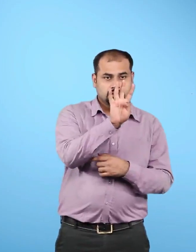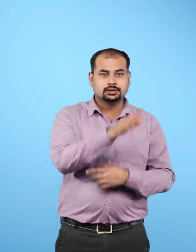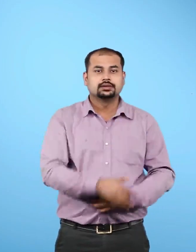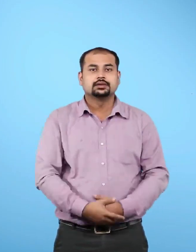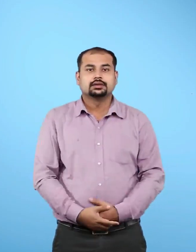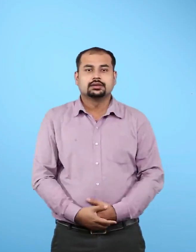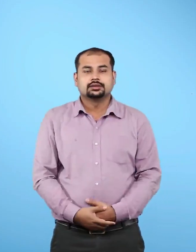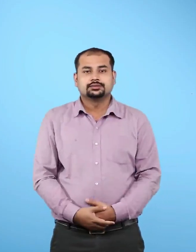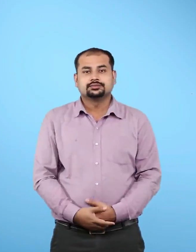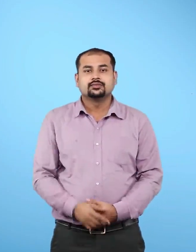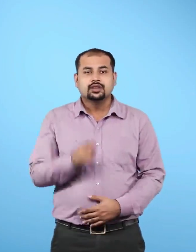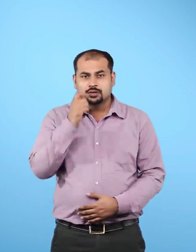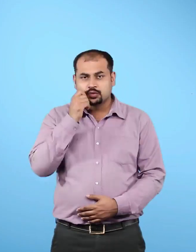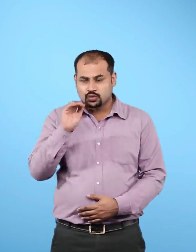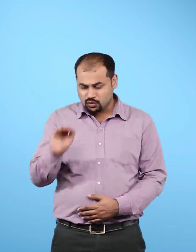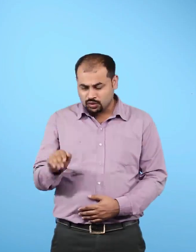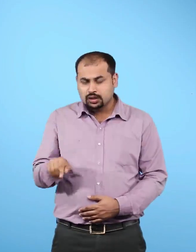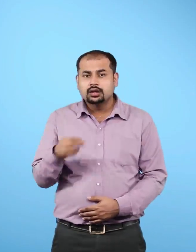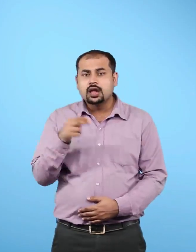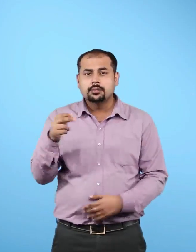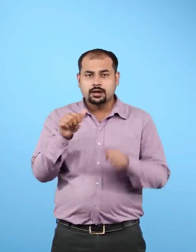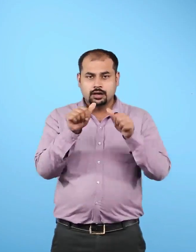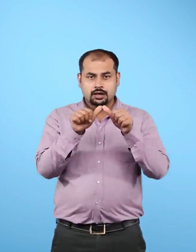4. Arun wanted to buy a soap.